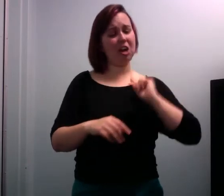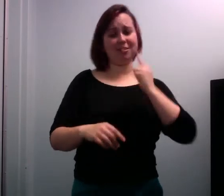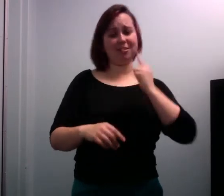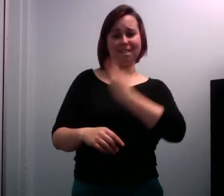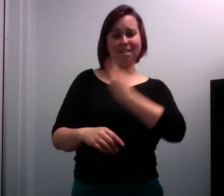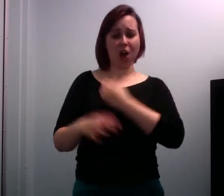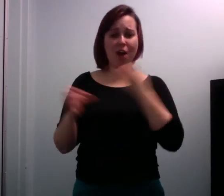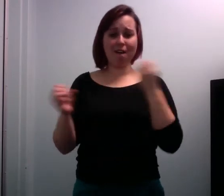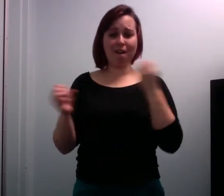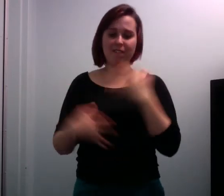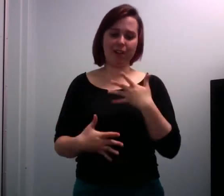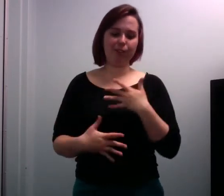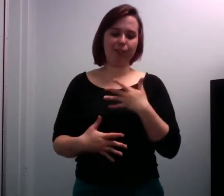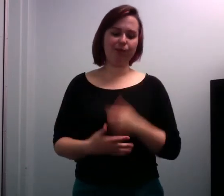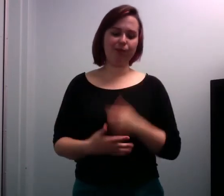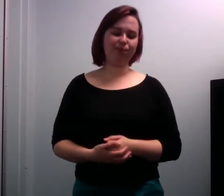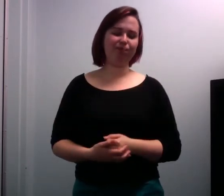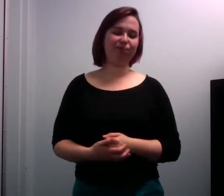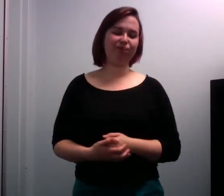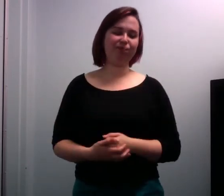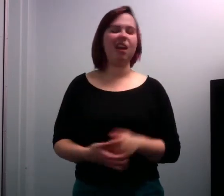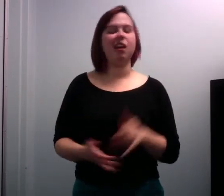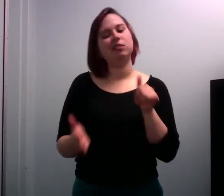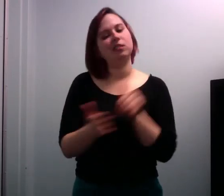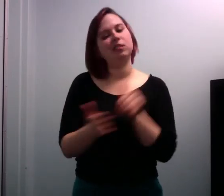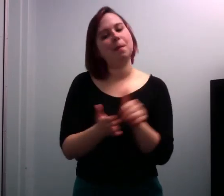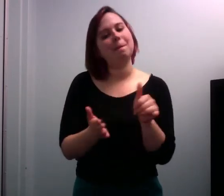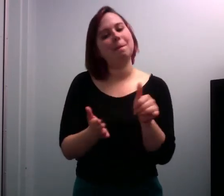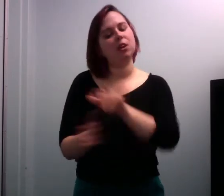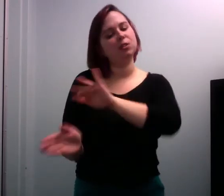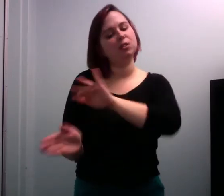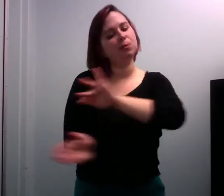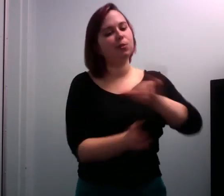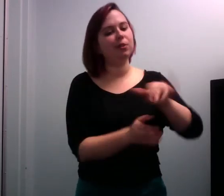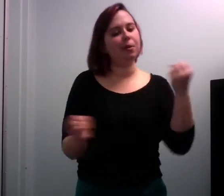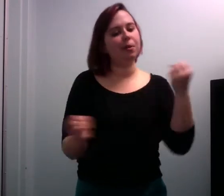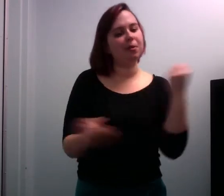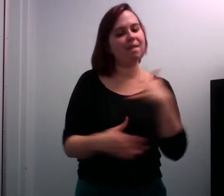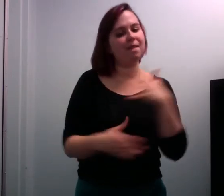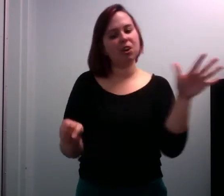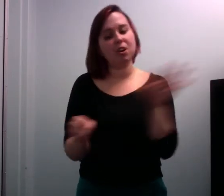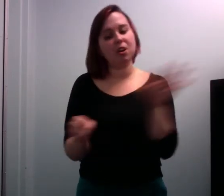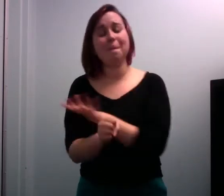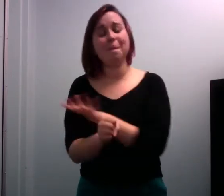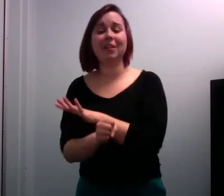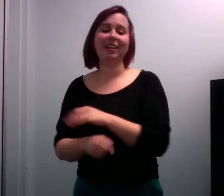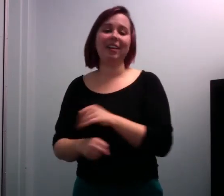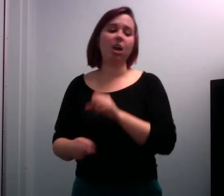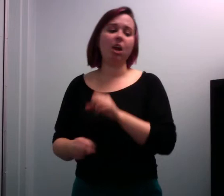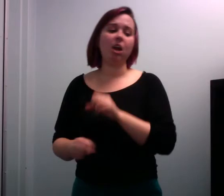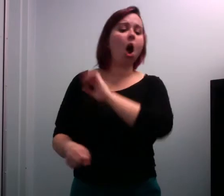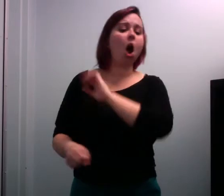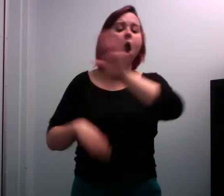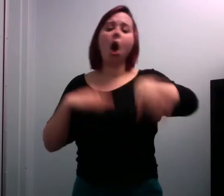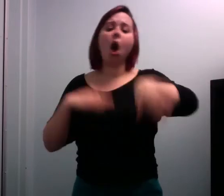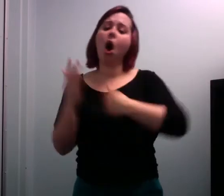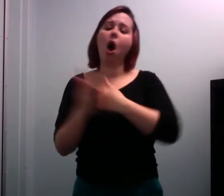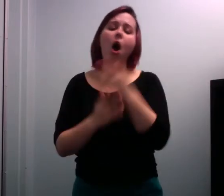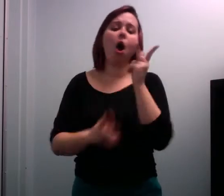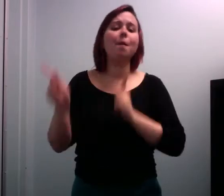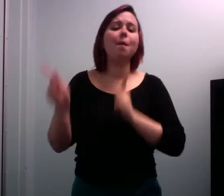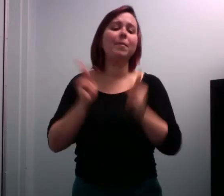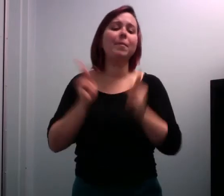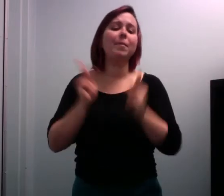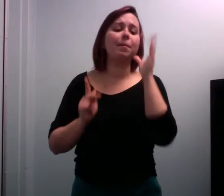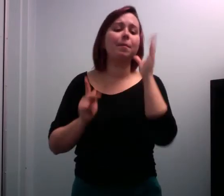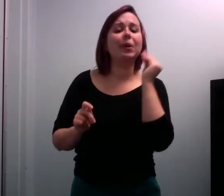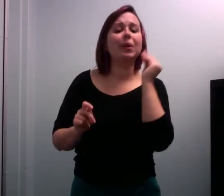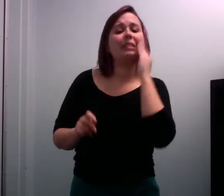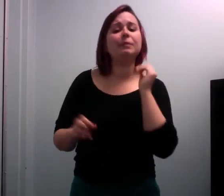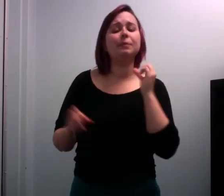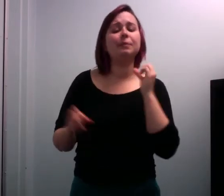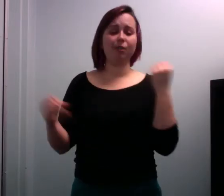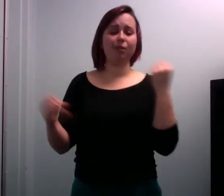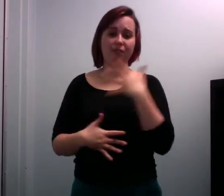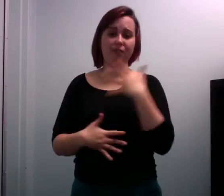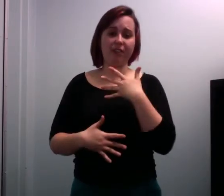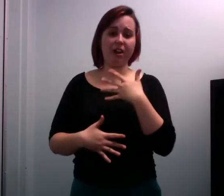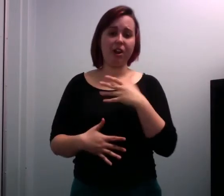completely. Every person on this planet experiences fear. We all have fear in our lives.